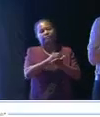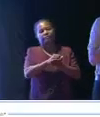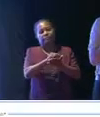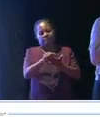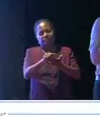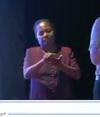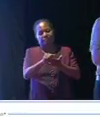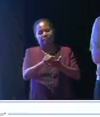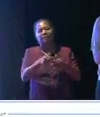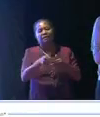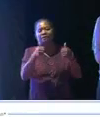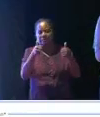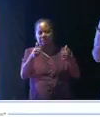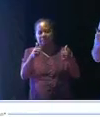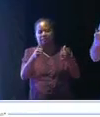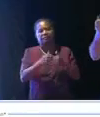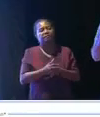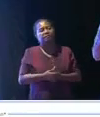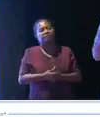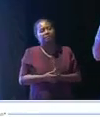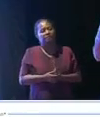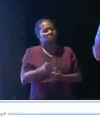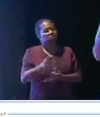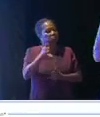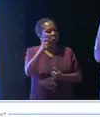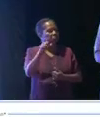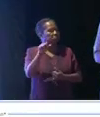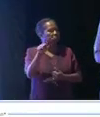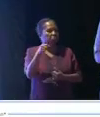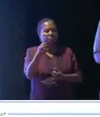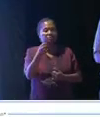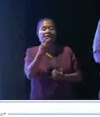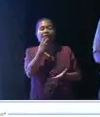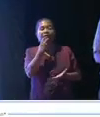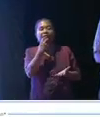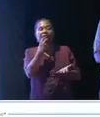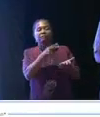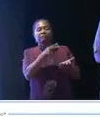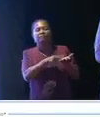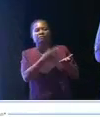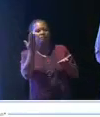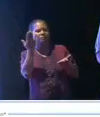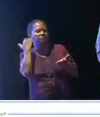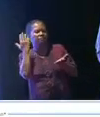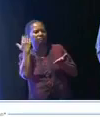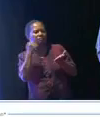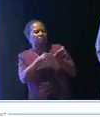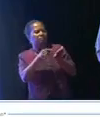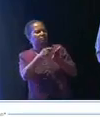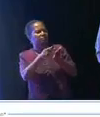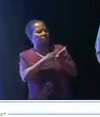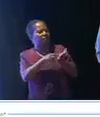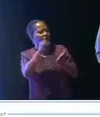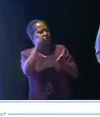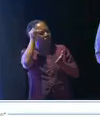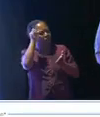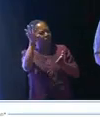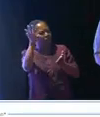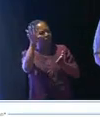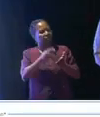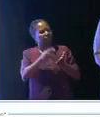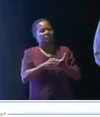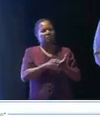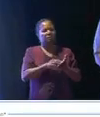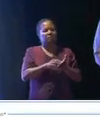is unless it's valid. Now, if you have registered a TIN before and you don't know your TIN, it's just a matter of